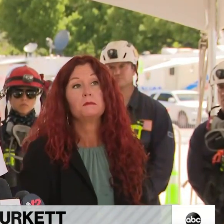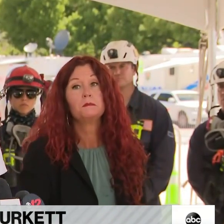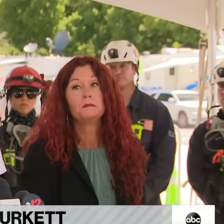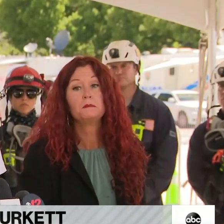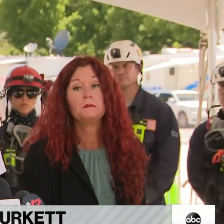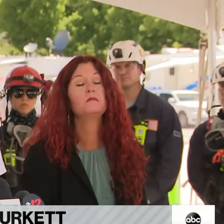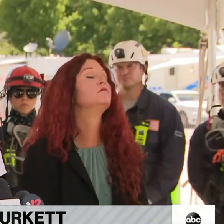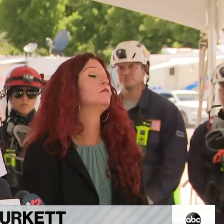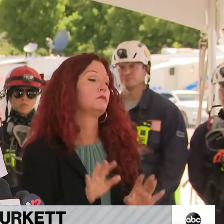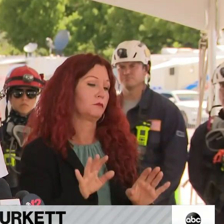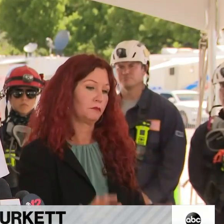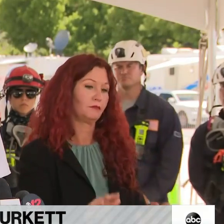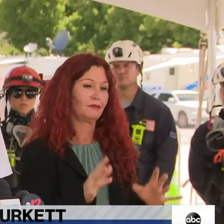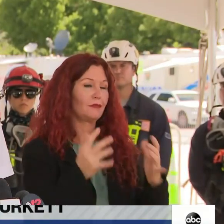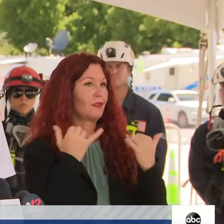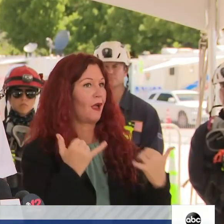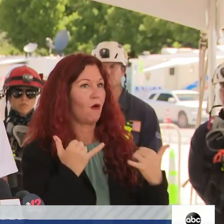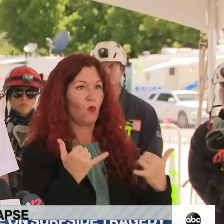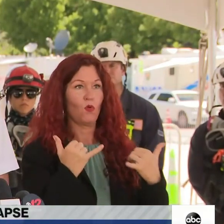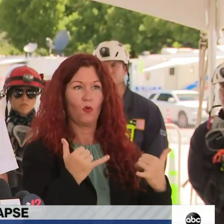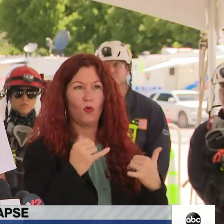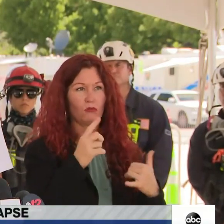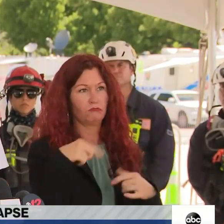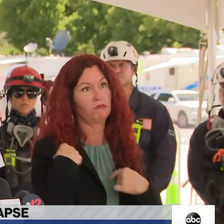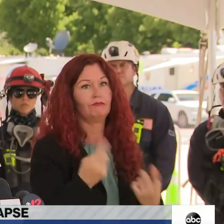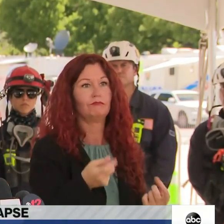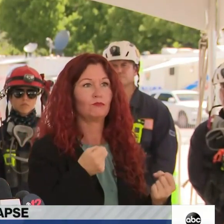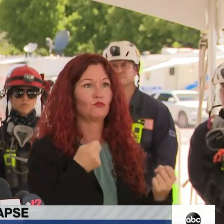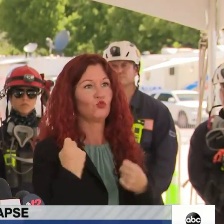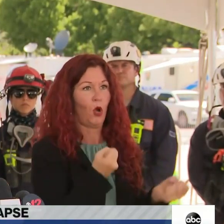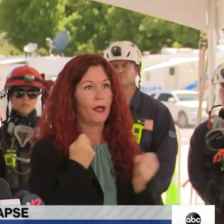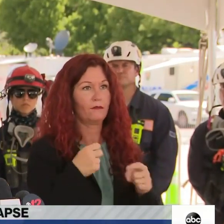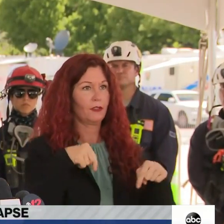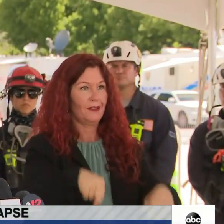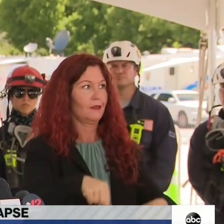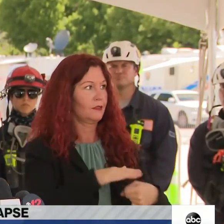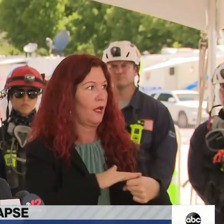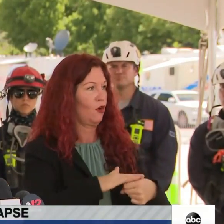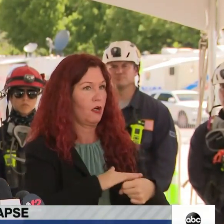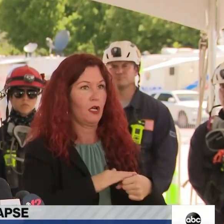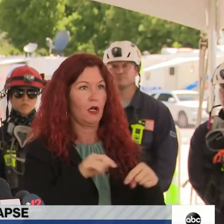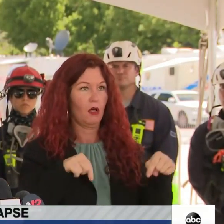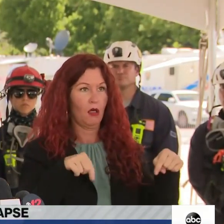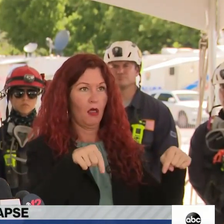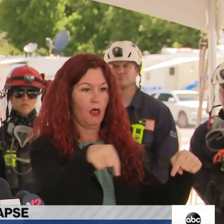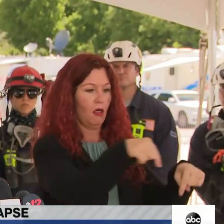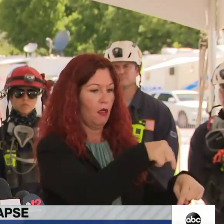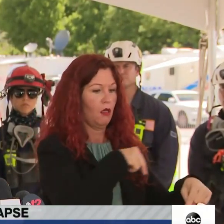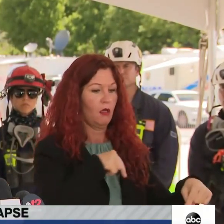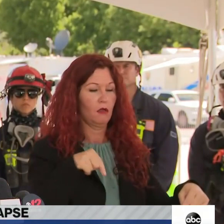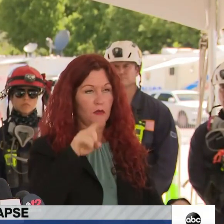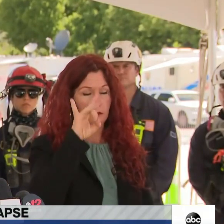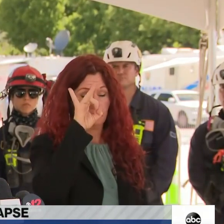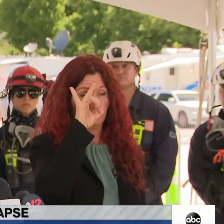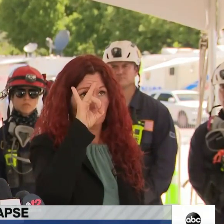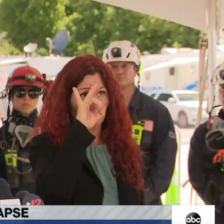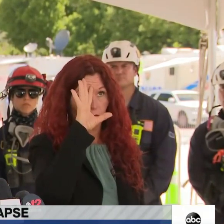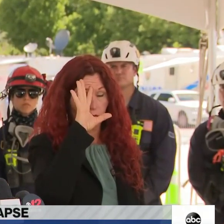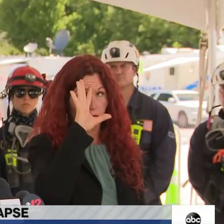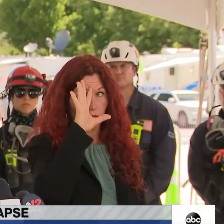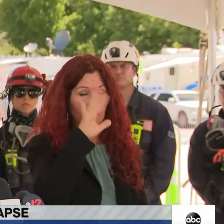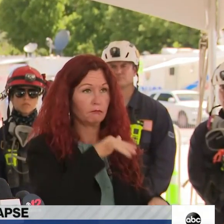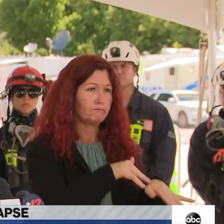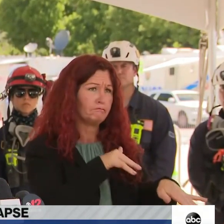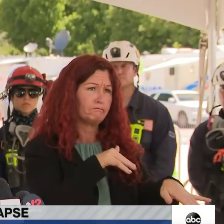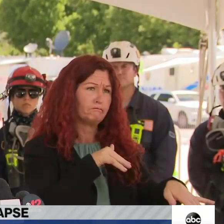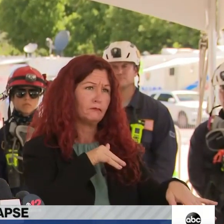out traffic barriers. You know, obviously traffic in and out of this town has been very difficult,